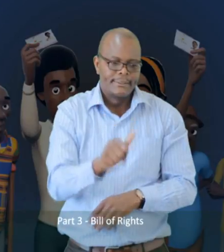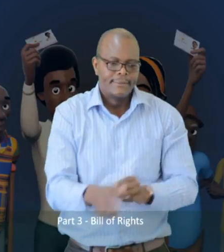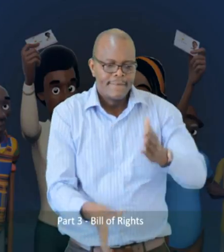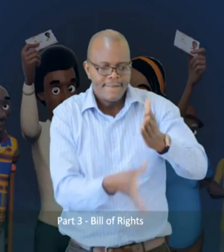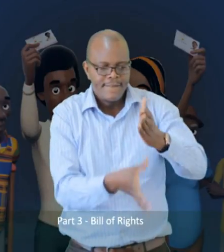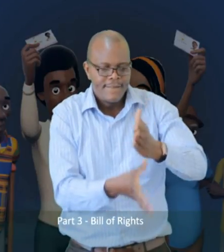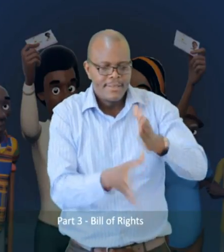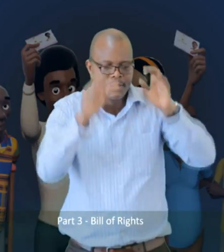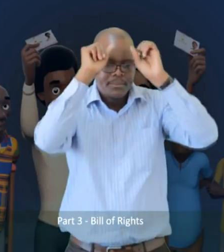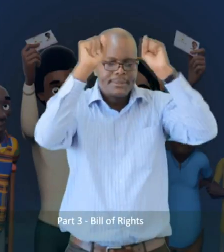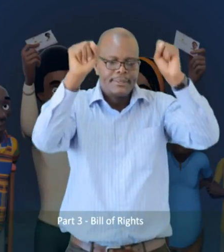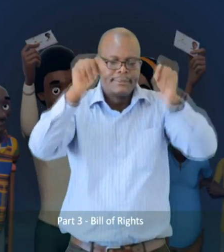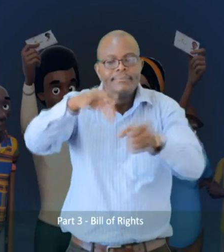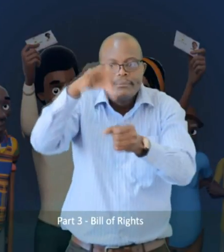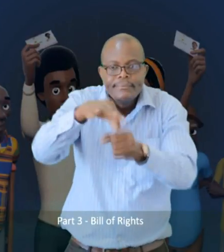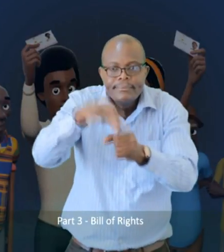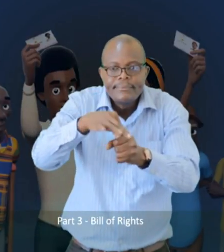Part 3. Bill of Rights.